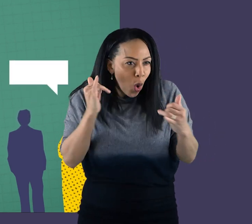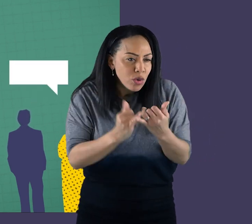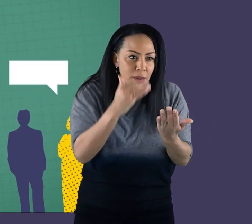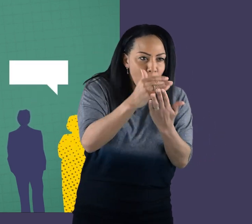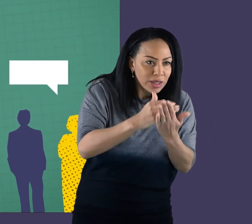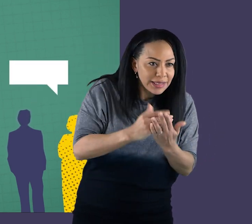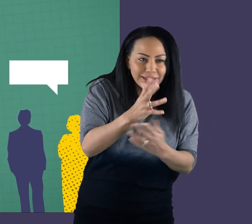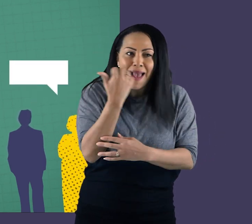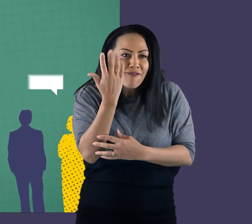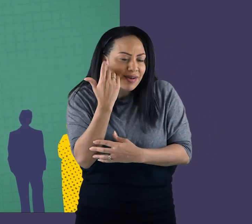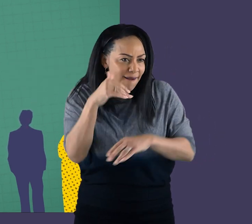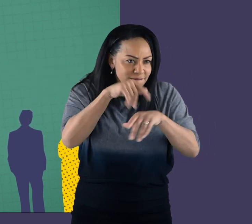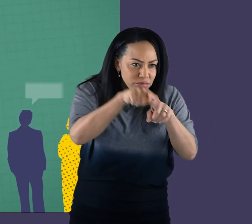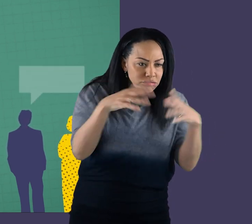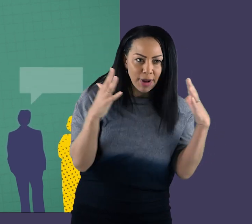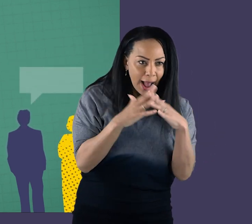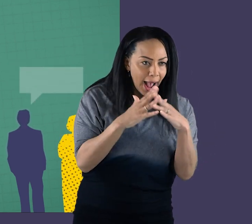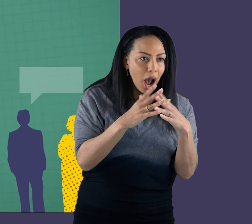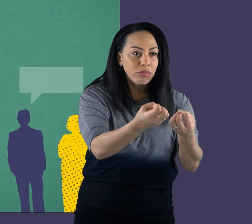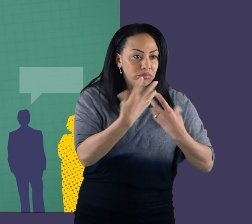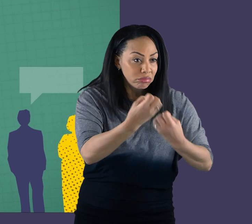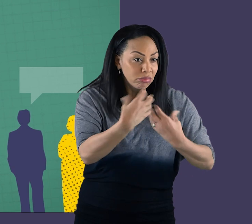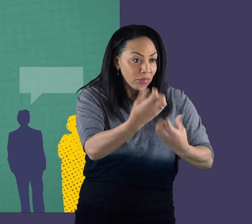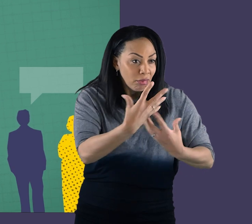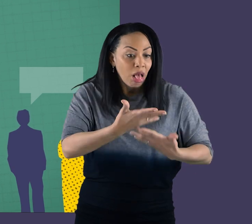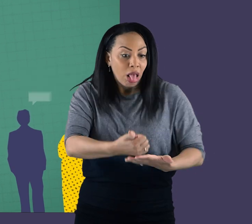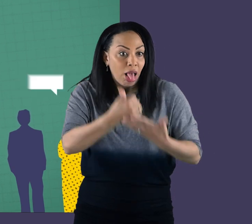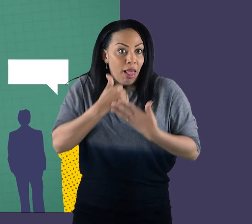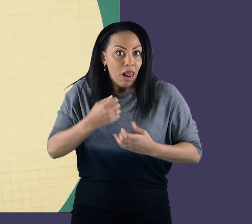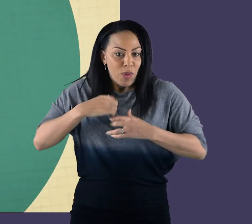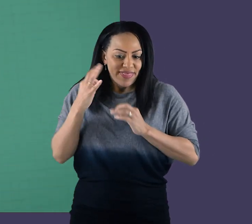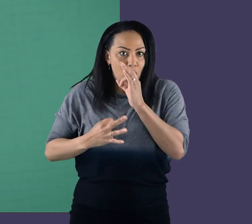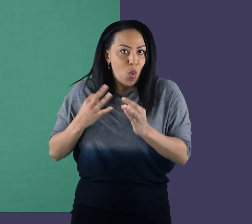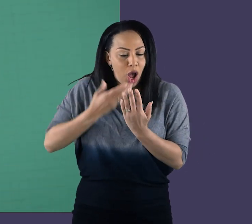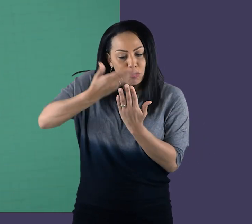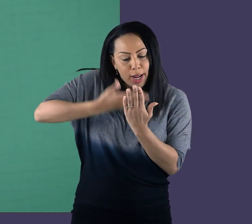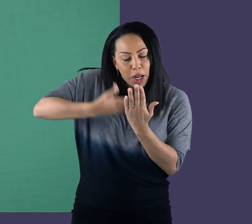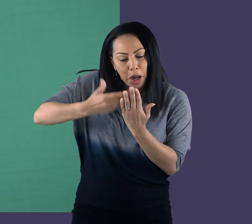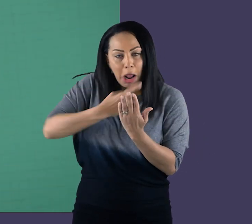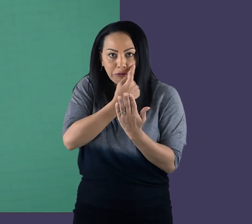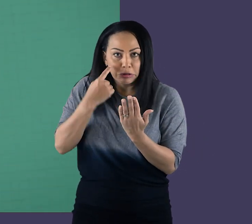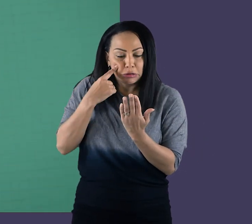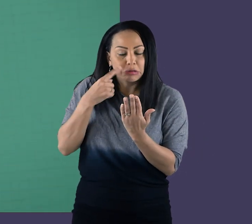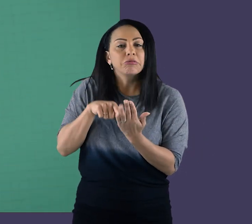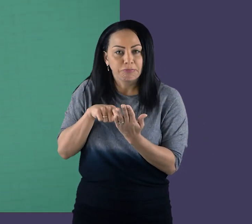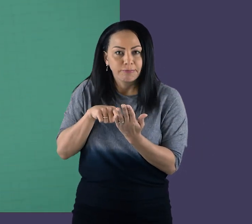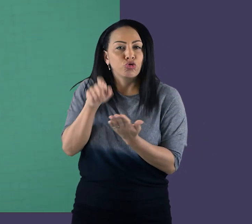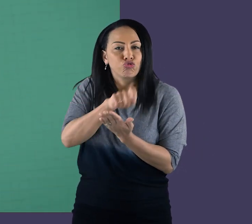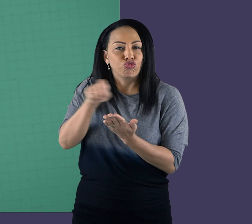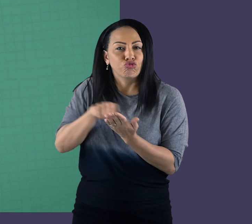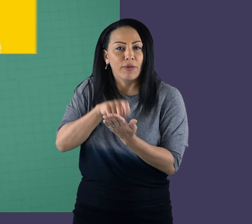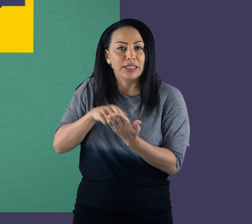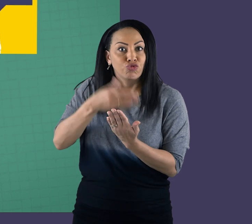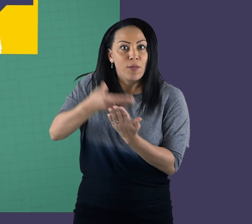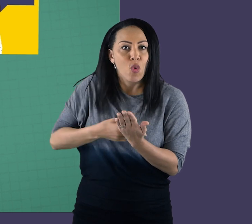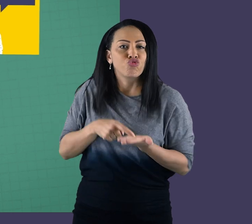and policies affect their everyday lives to inform their inquiries. At the end of an inquiry, a committee writes a